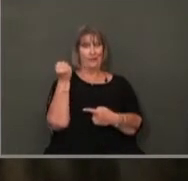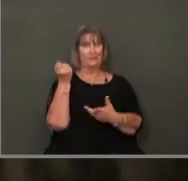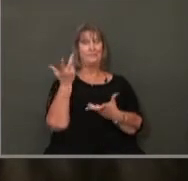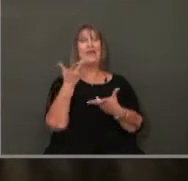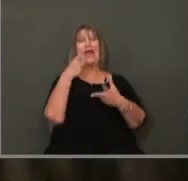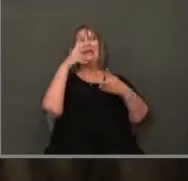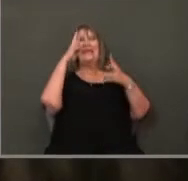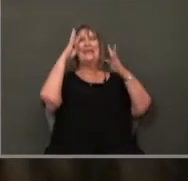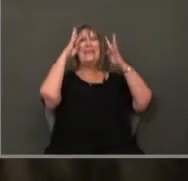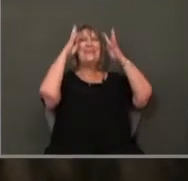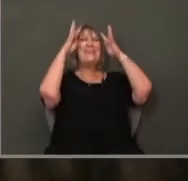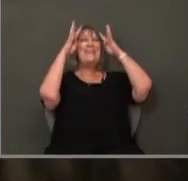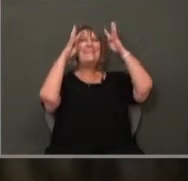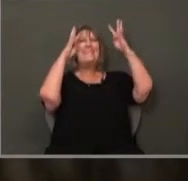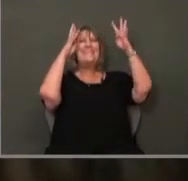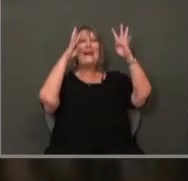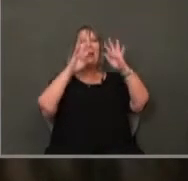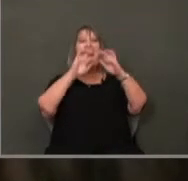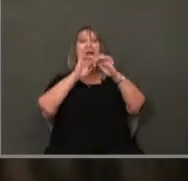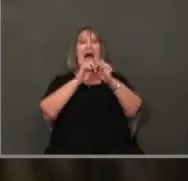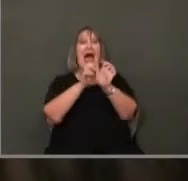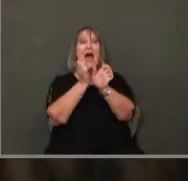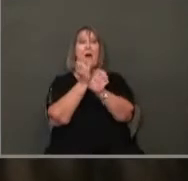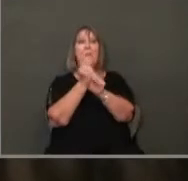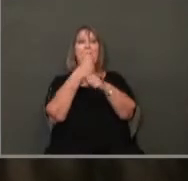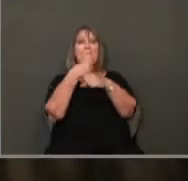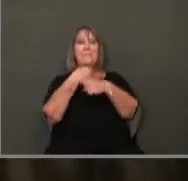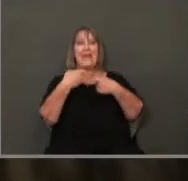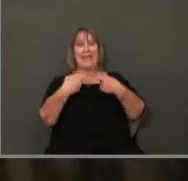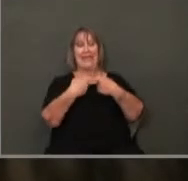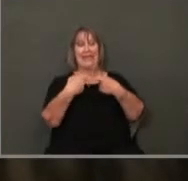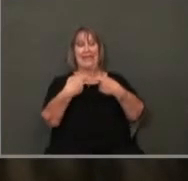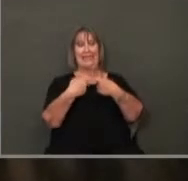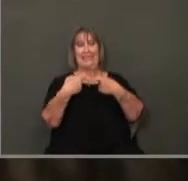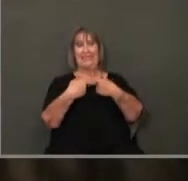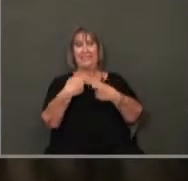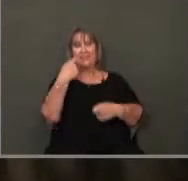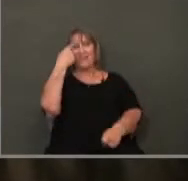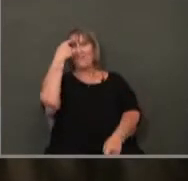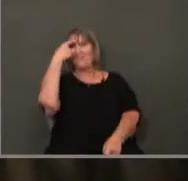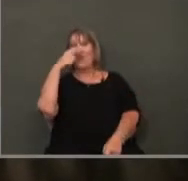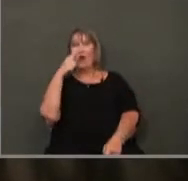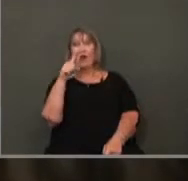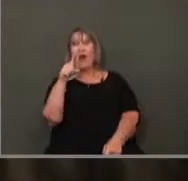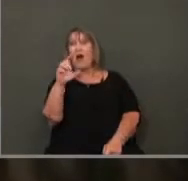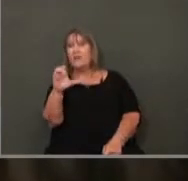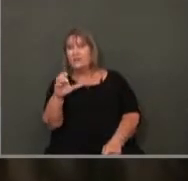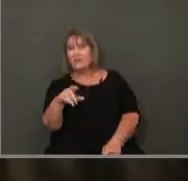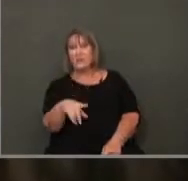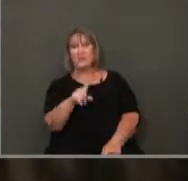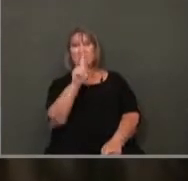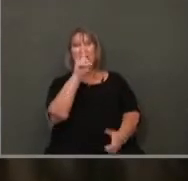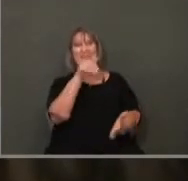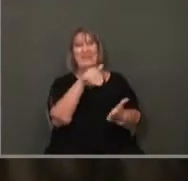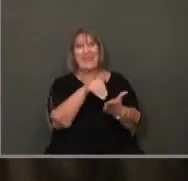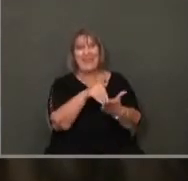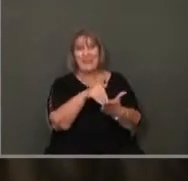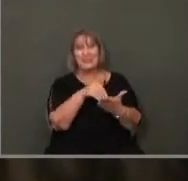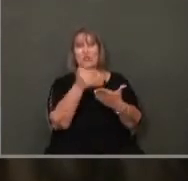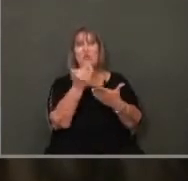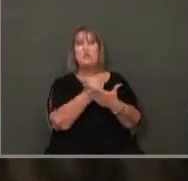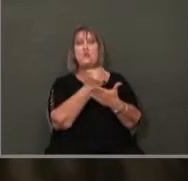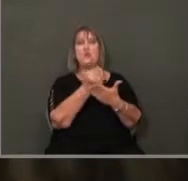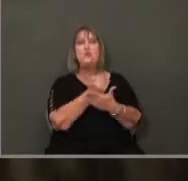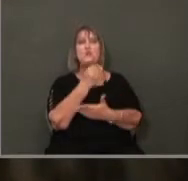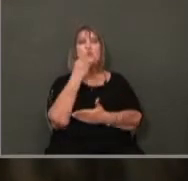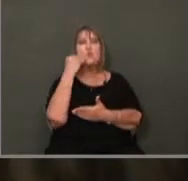ways to produce energy for the hundreds, probably are thousands, of new homes that are coming